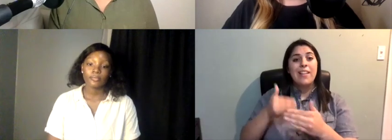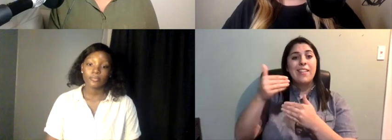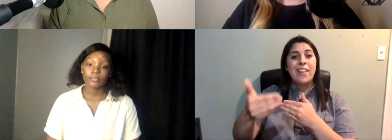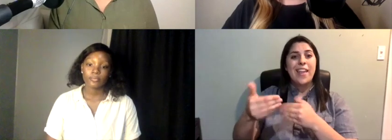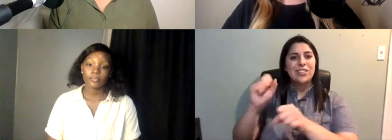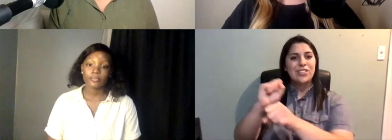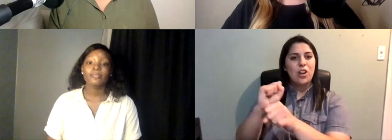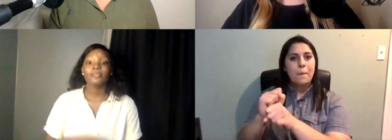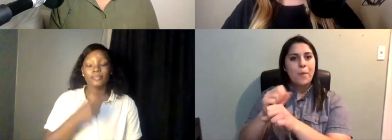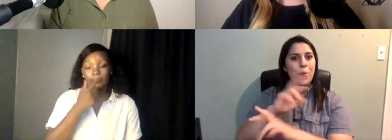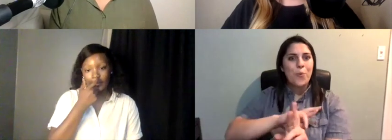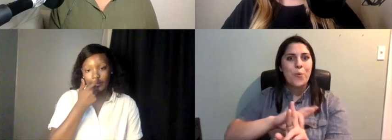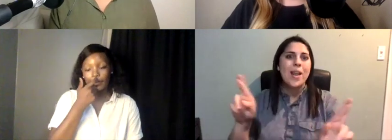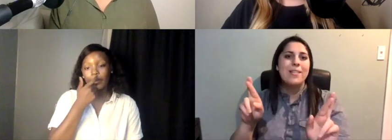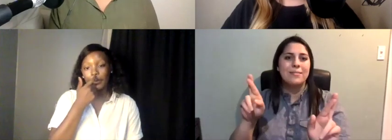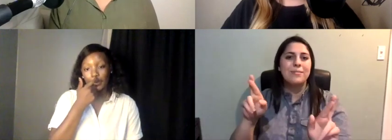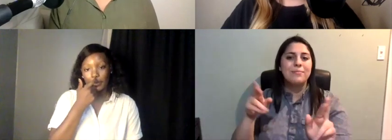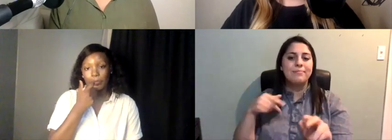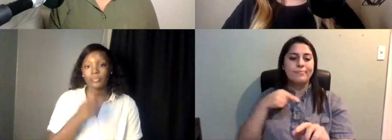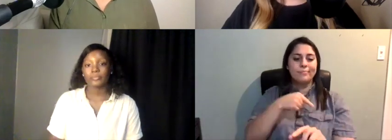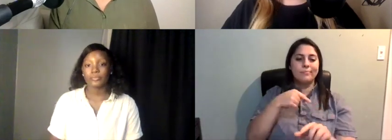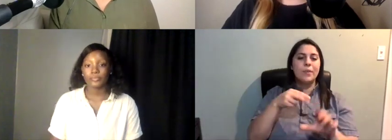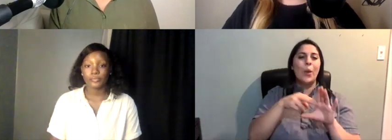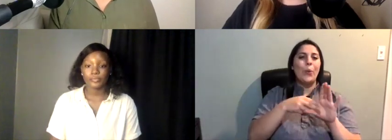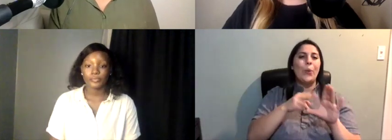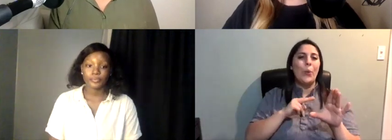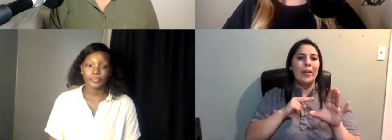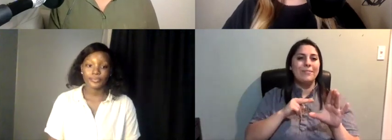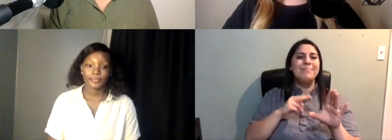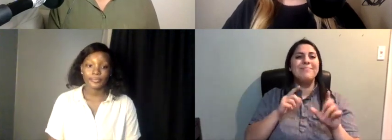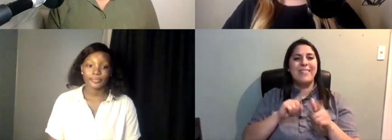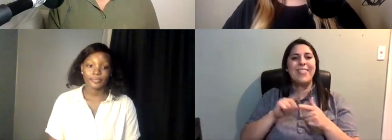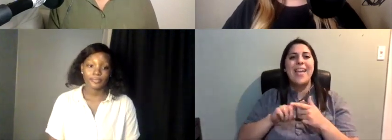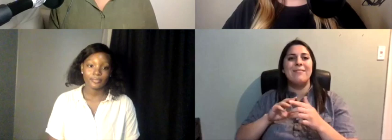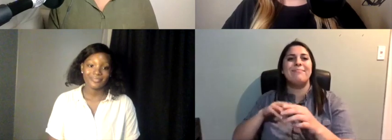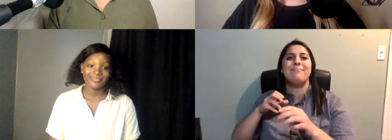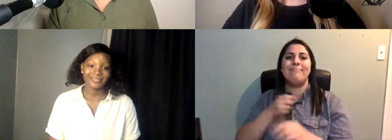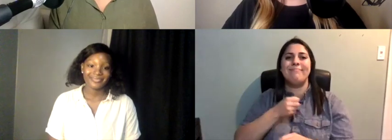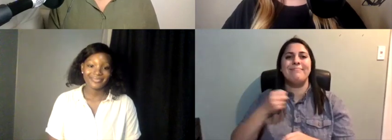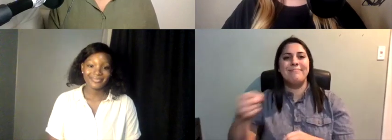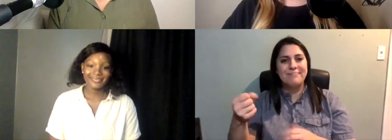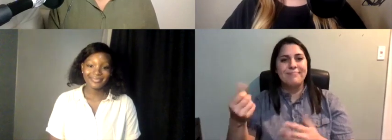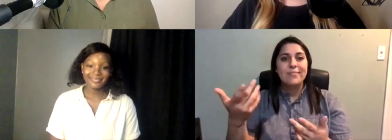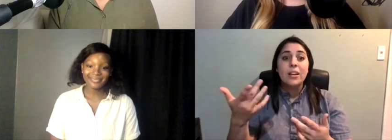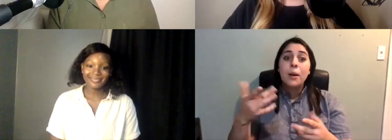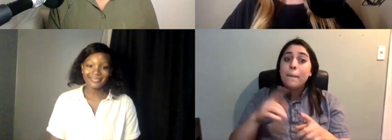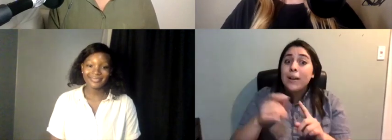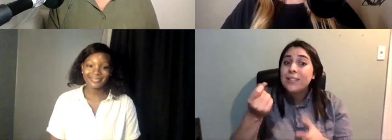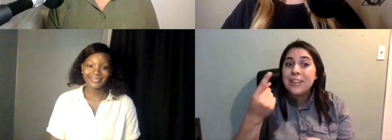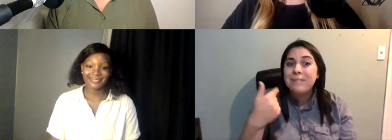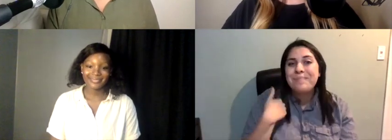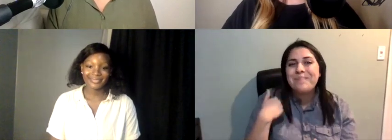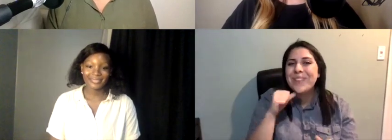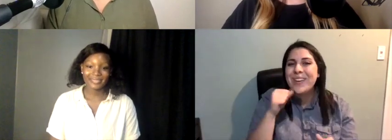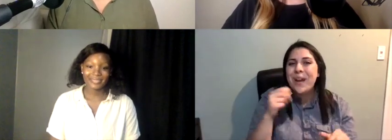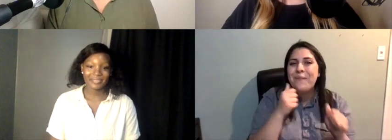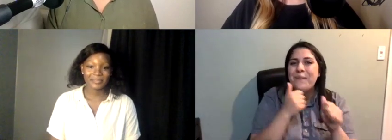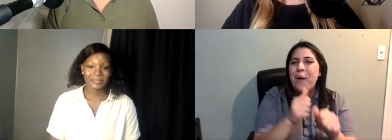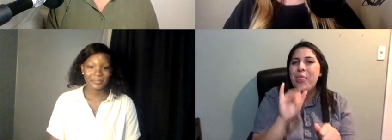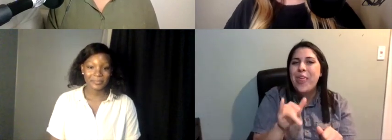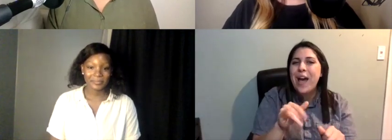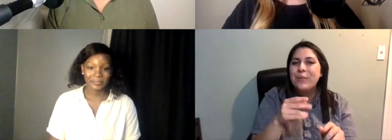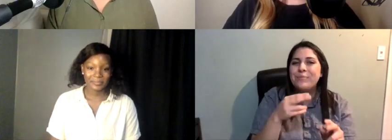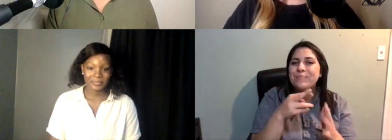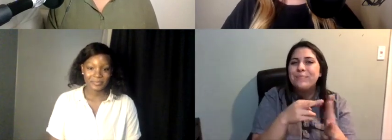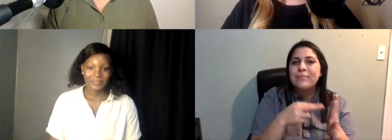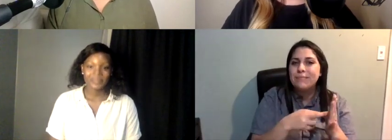position. So I did not do this, and it was fucking terrifying. But that's